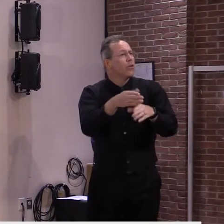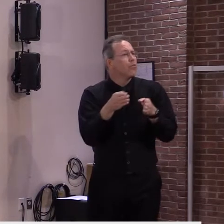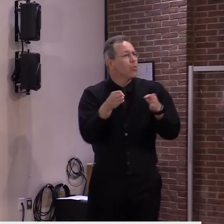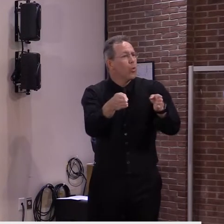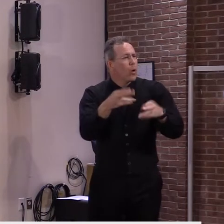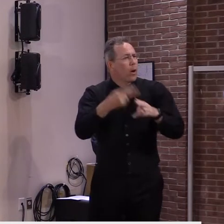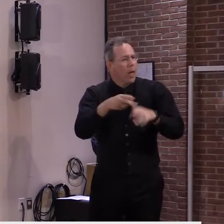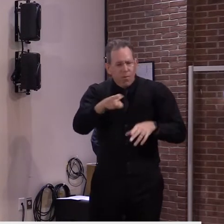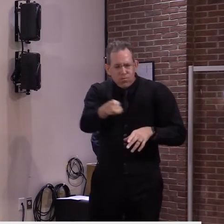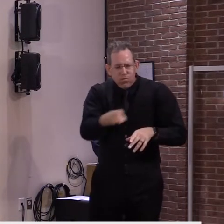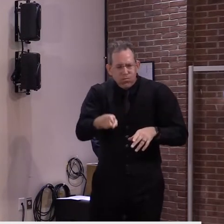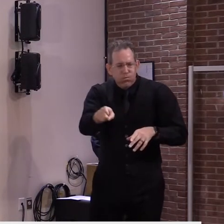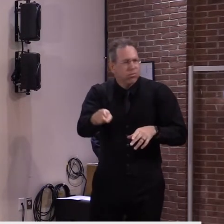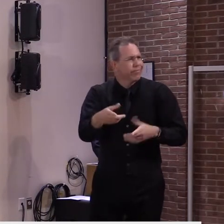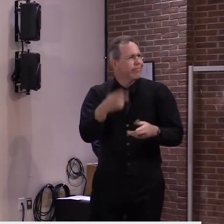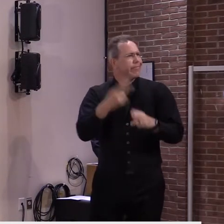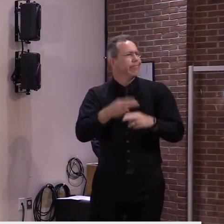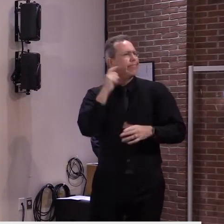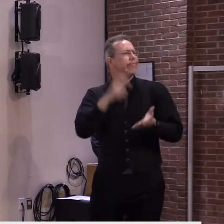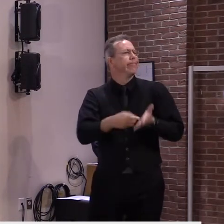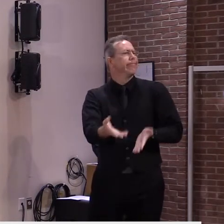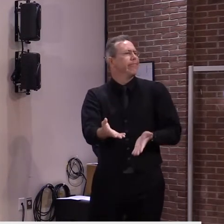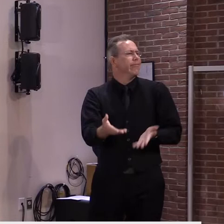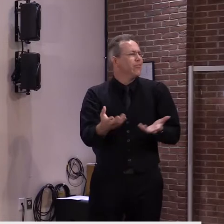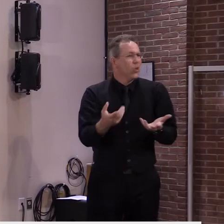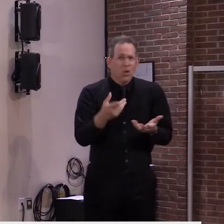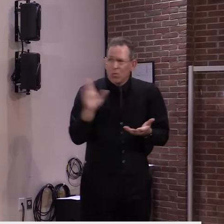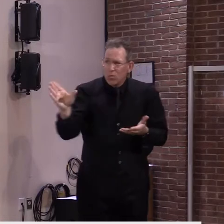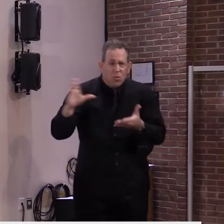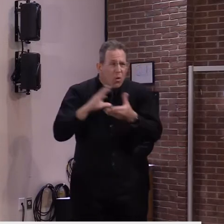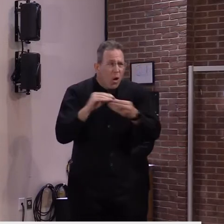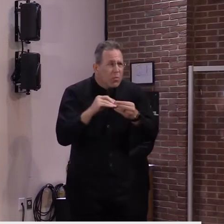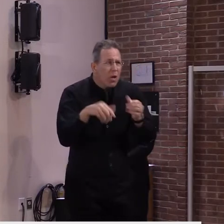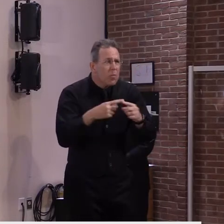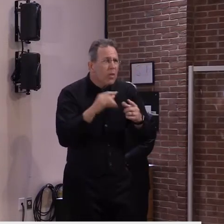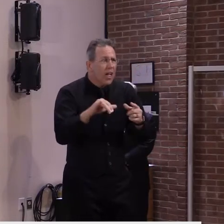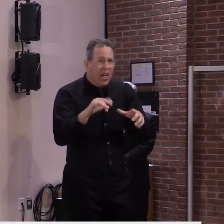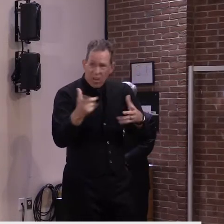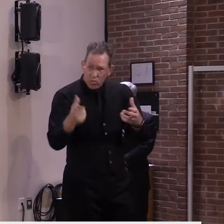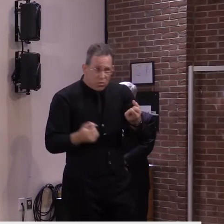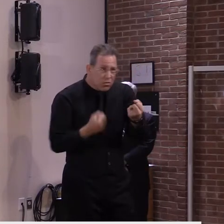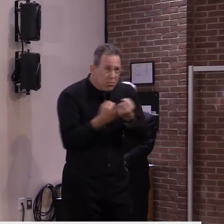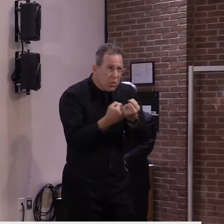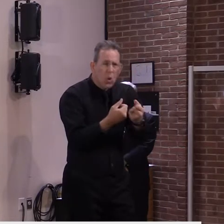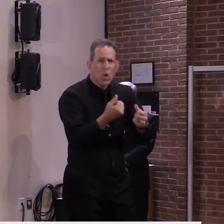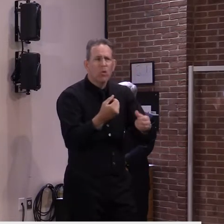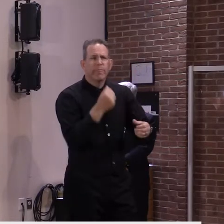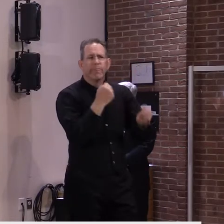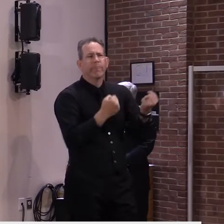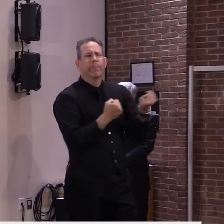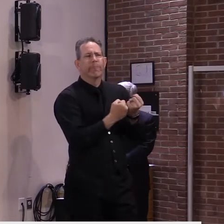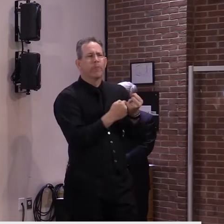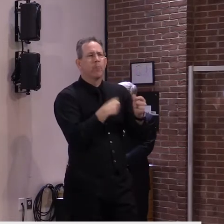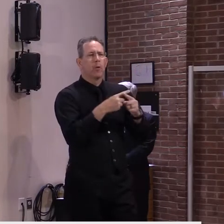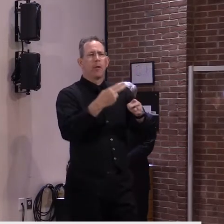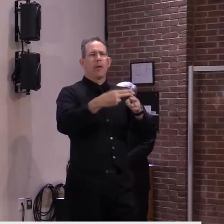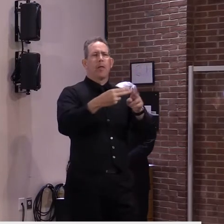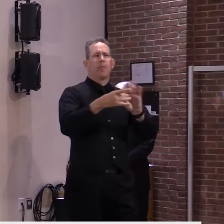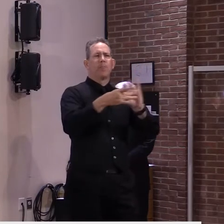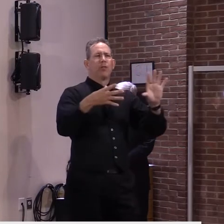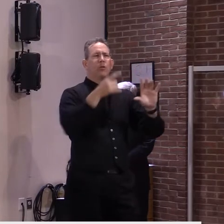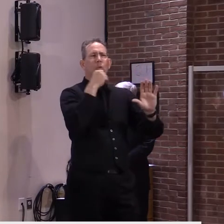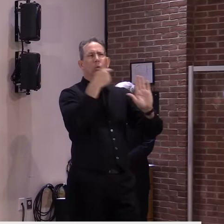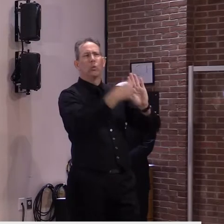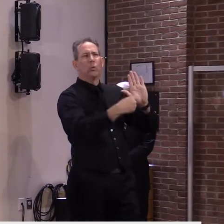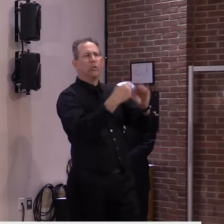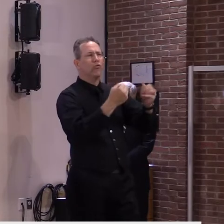desk and you got to sign it or veto it or do something. Do you have any initial thoughts on that bill yet? Yeah, I